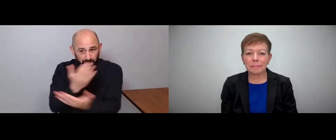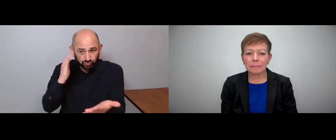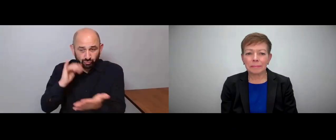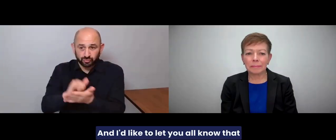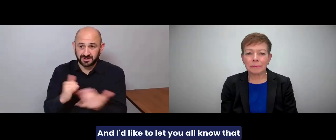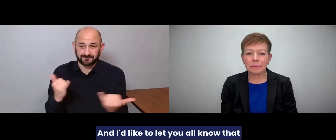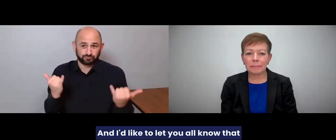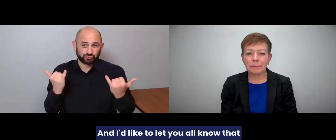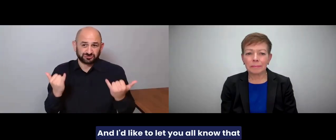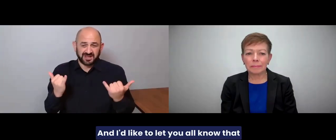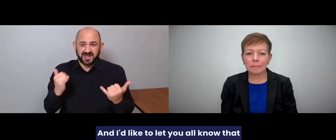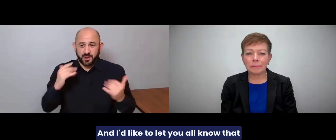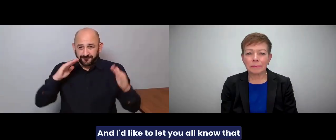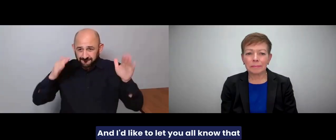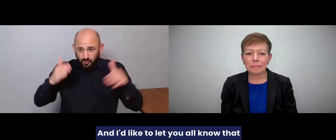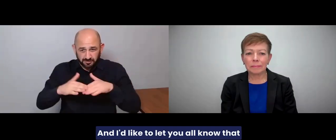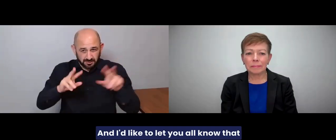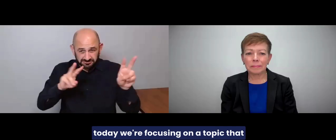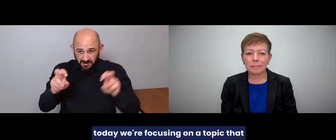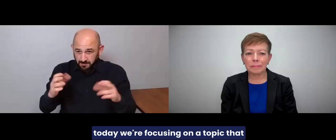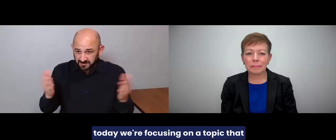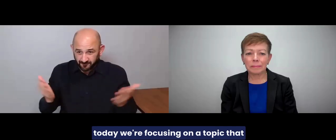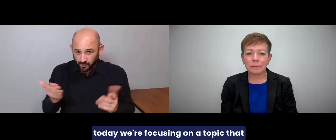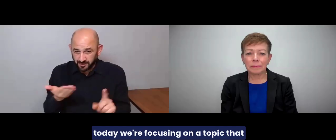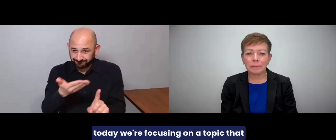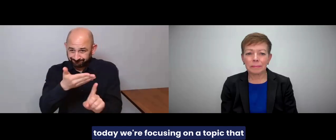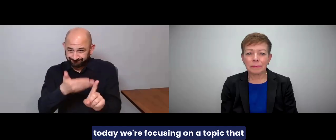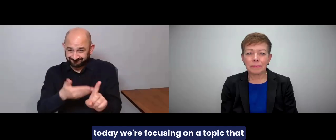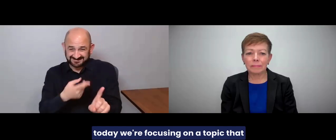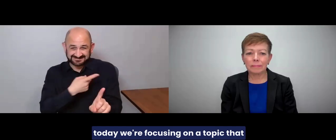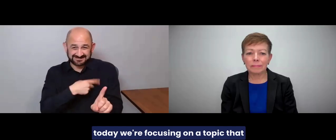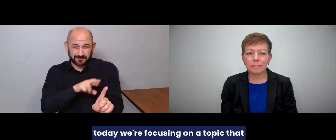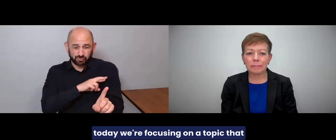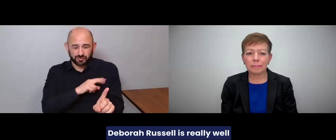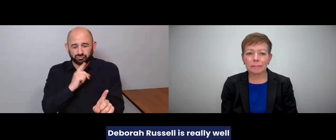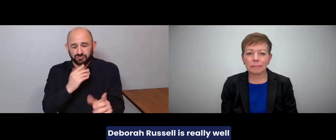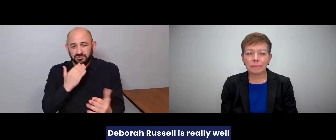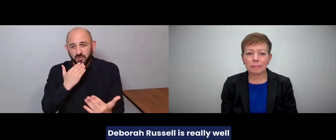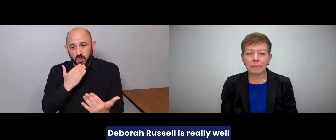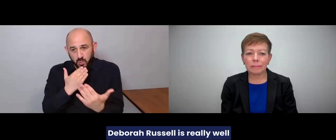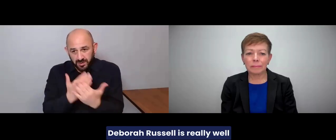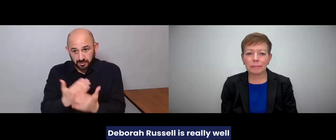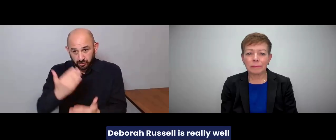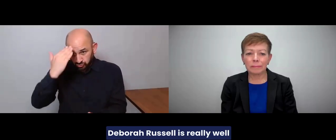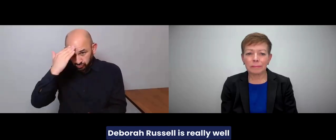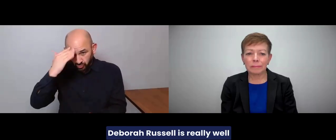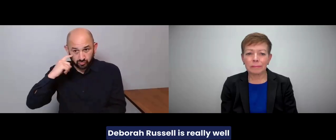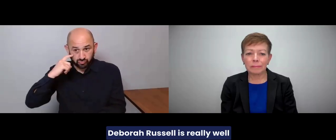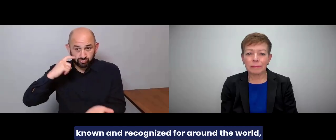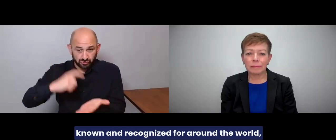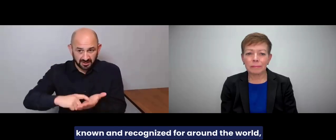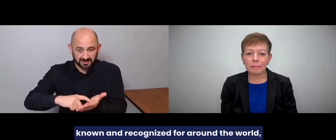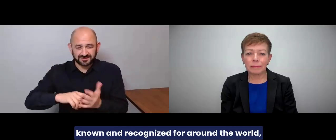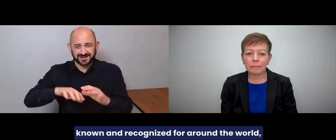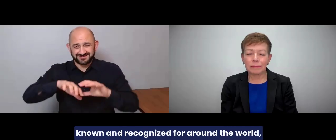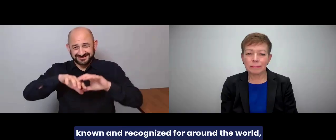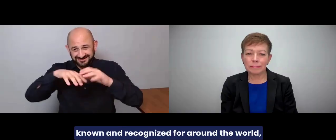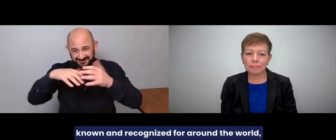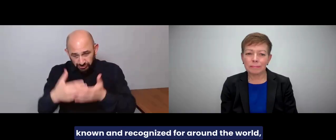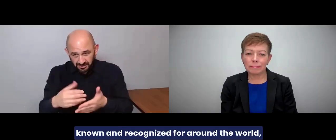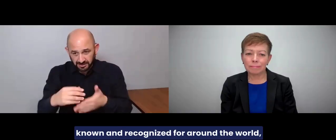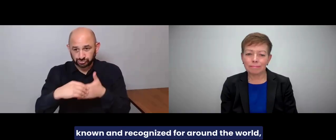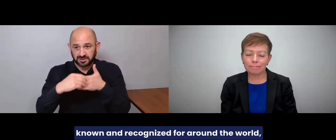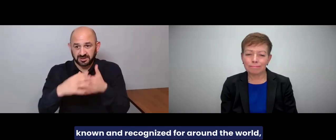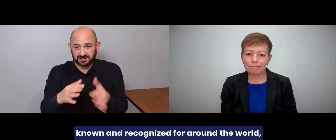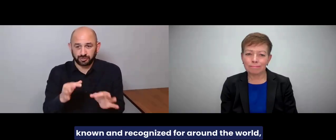support. And I'd like to let you all know that today we're focusing on a topic that Debra Russell is really well known and